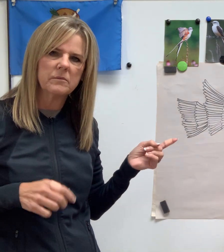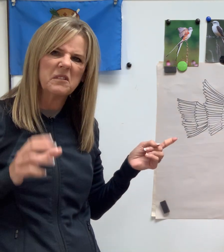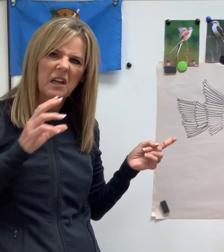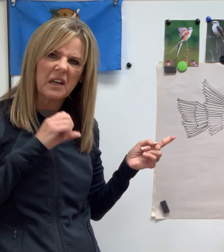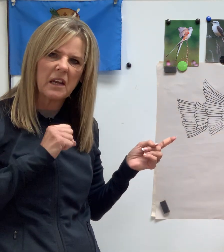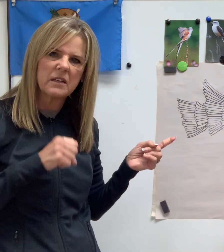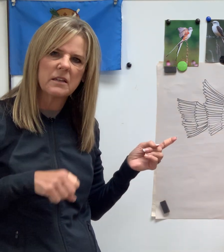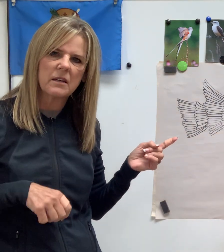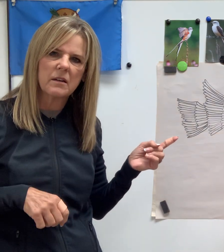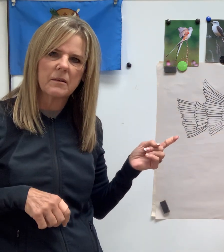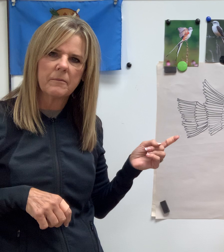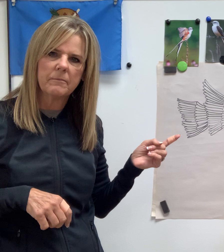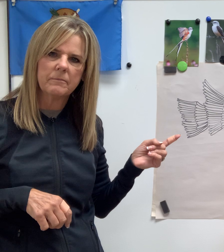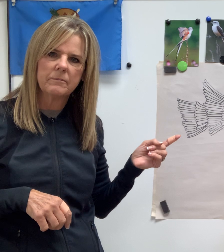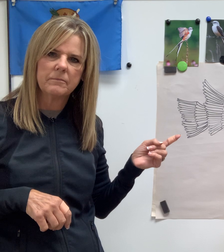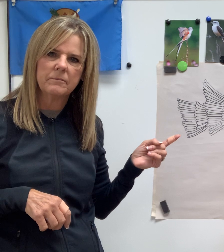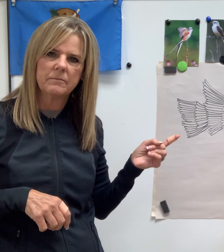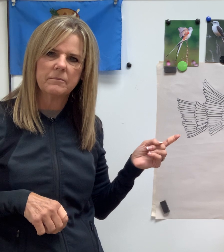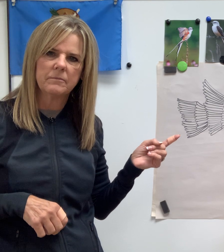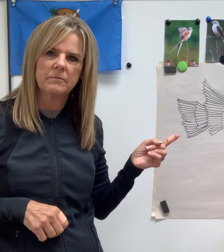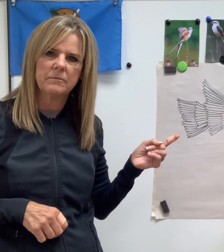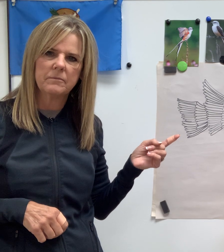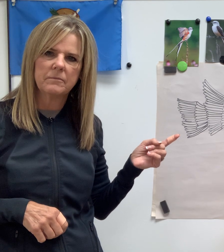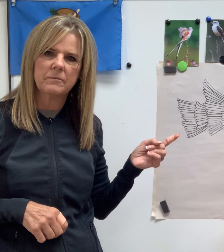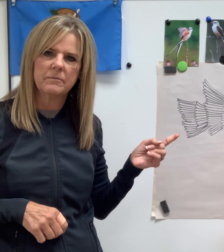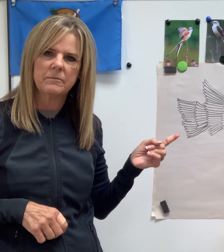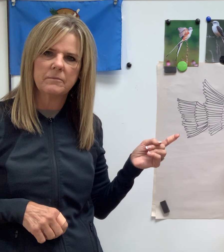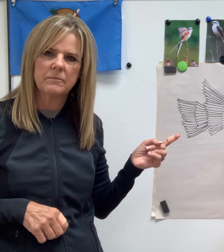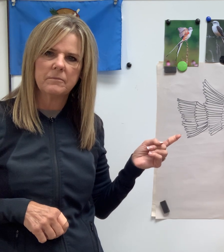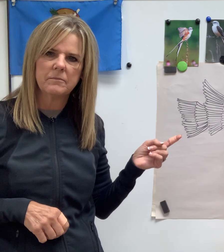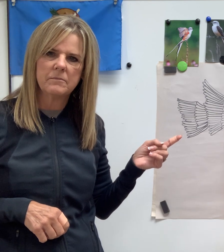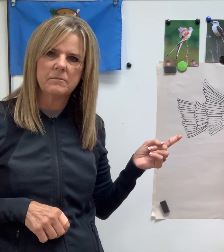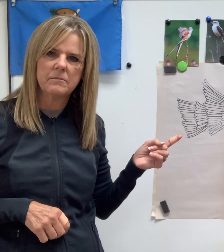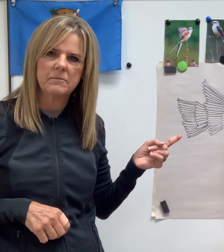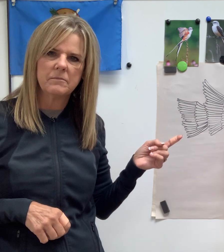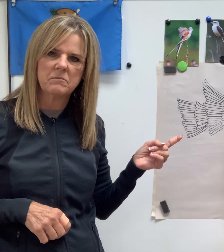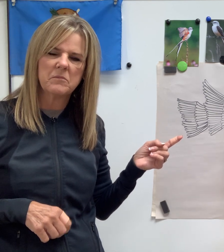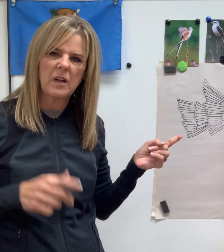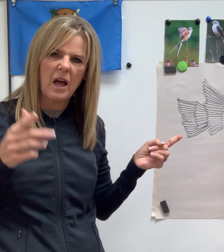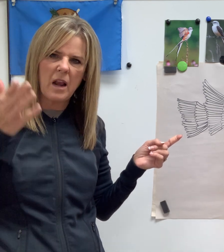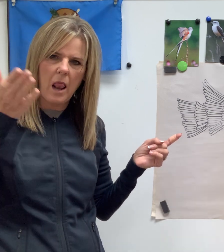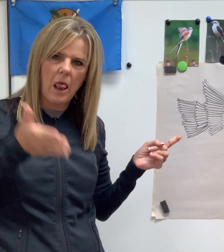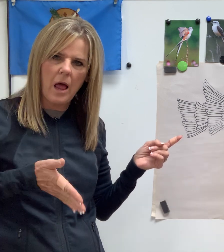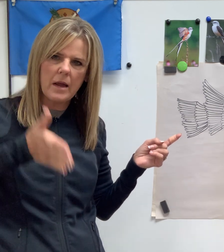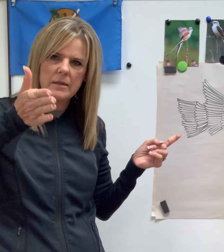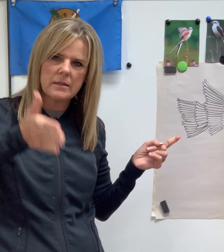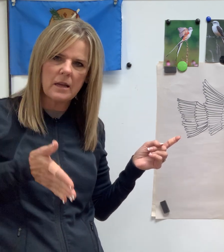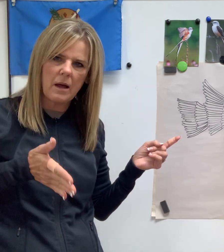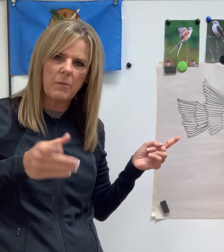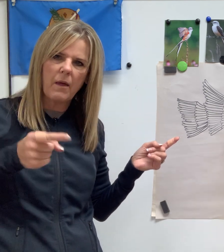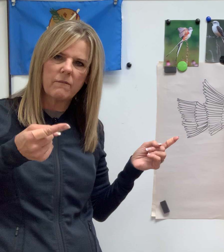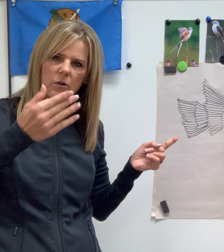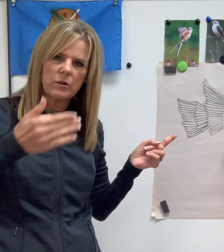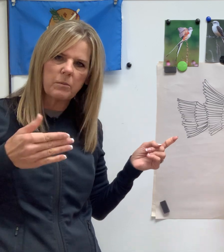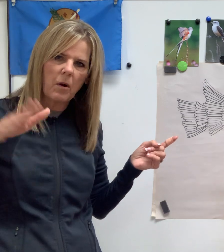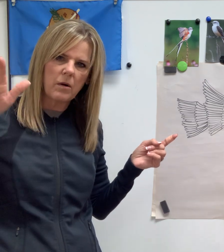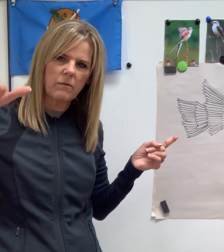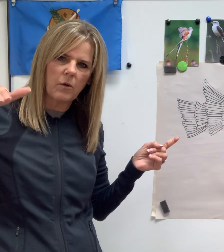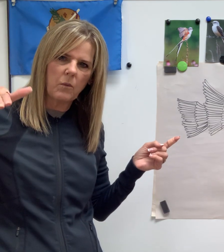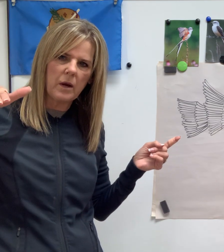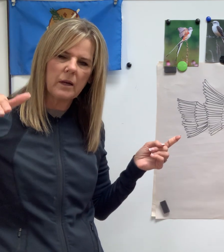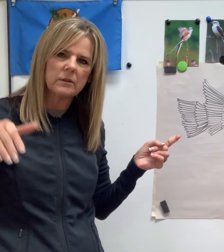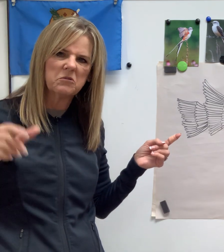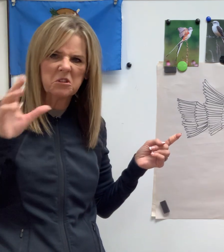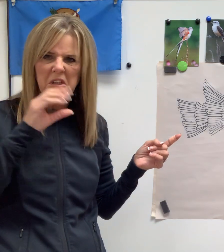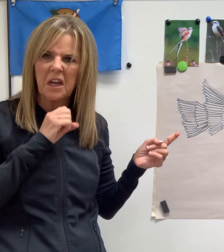guessing. So I'm just gonna make it kind of curve down and back, and look, it sort of lines up with that first section of feathers.